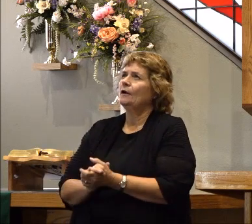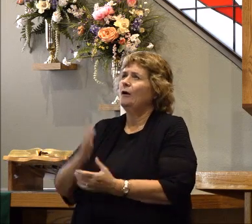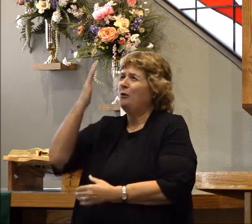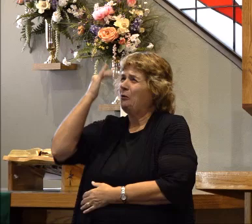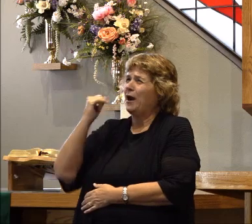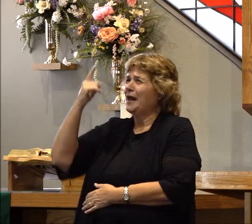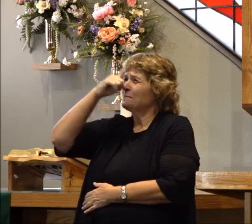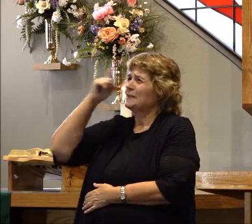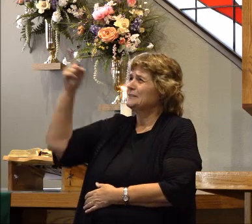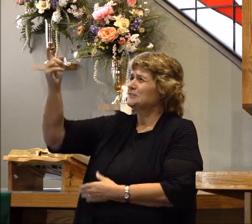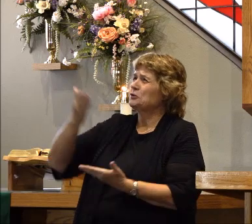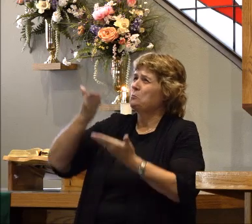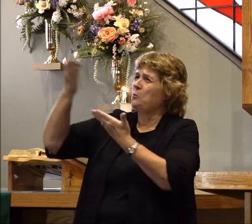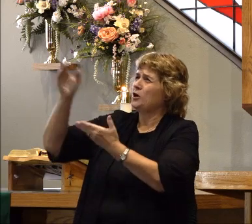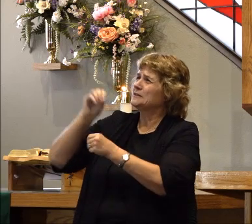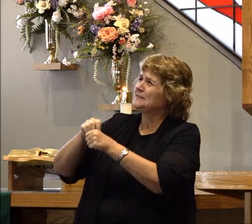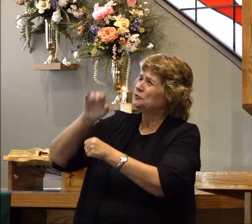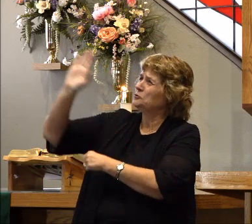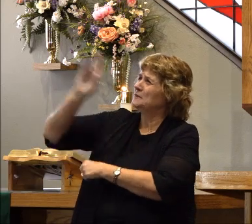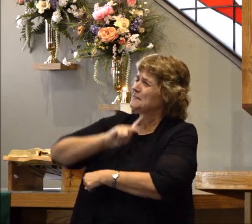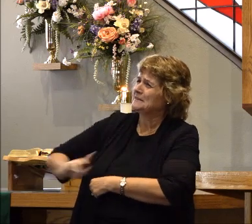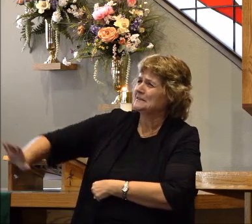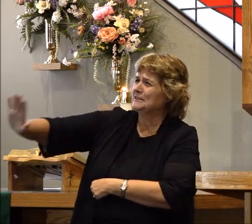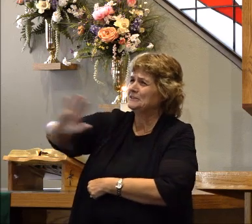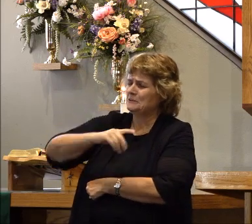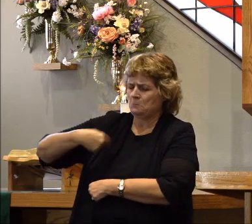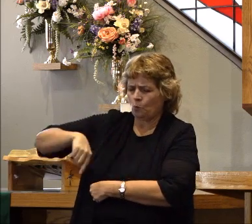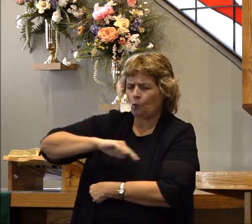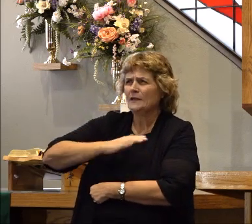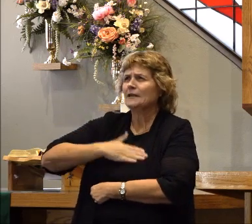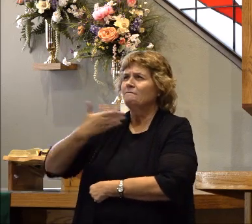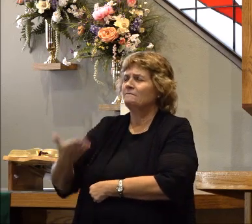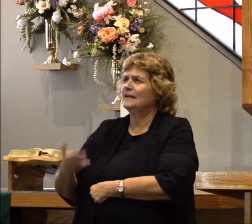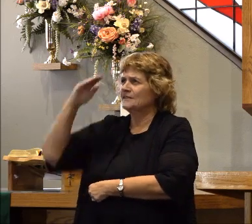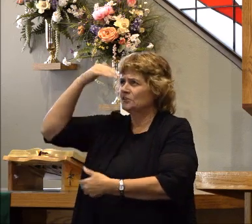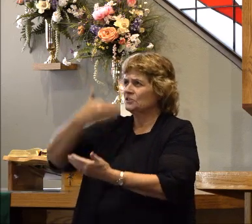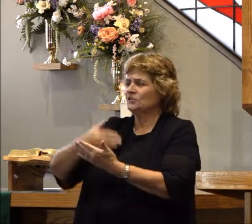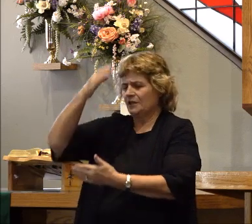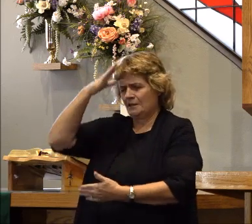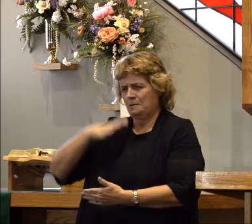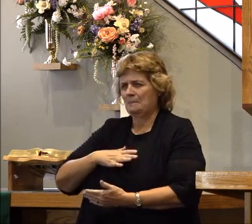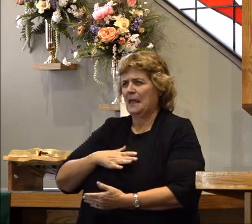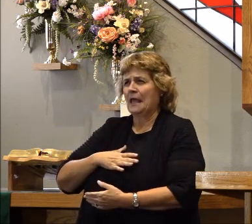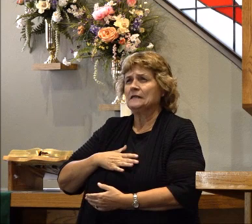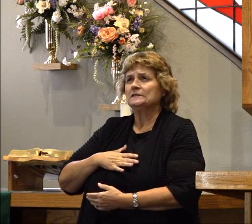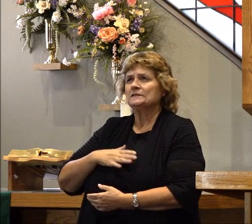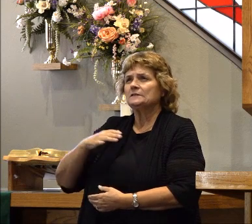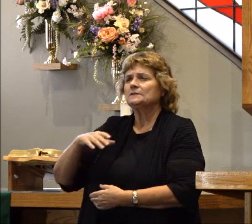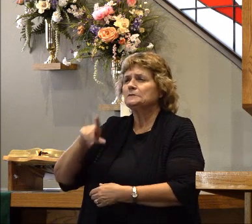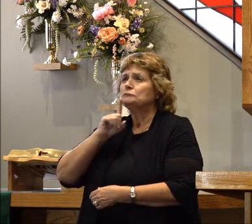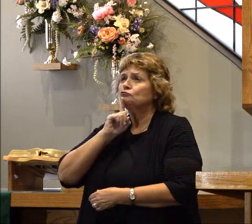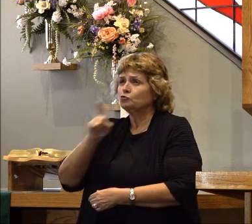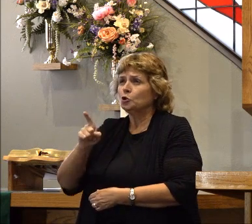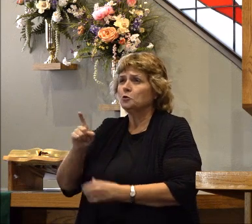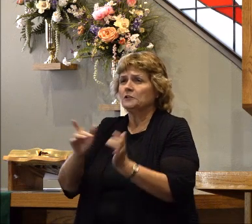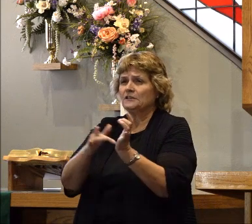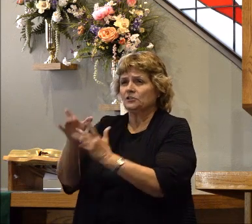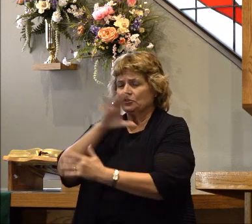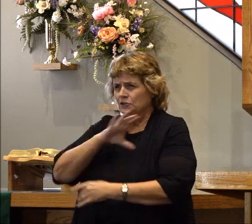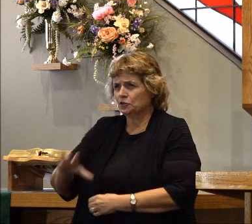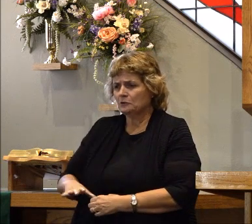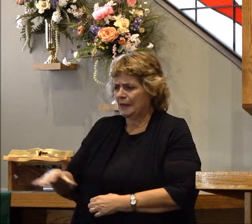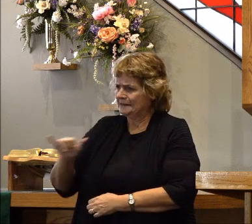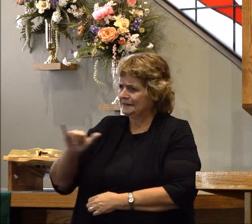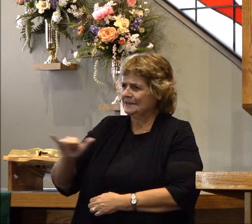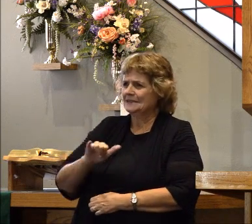his kingdom. We confess the Son of Man to be Jesus Christ, the same who gave his life